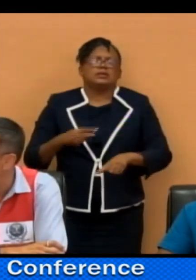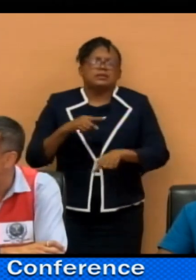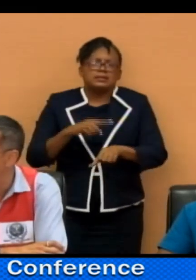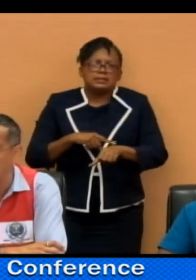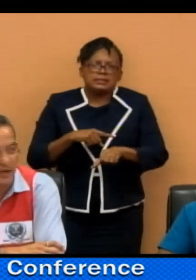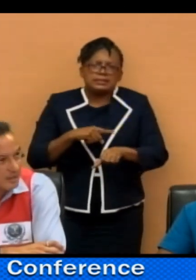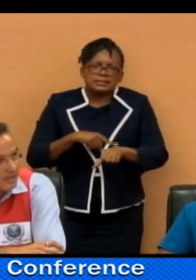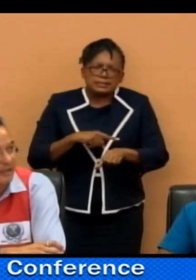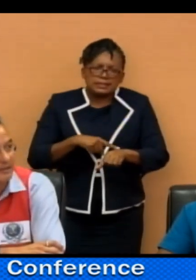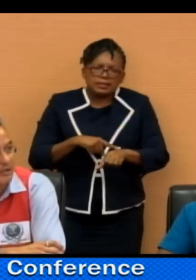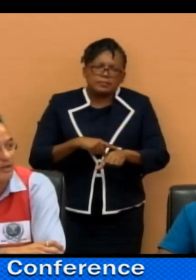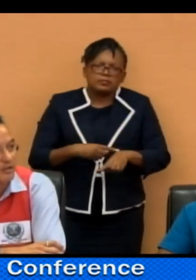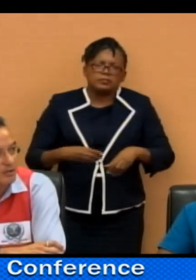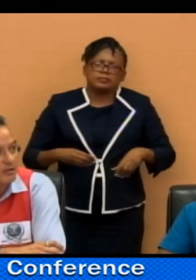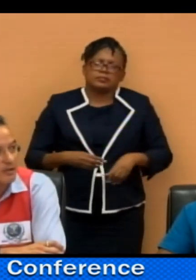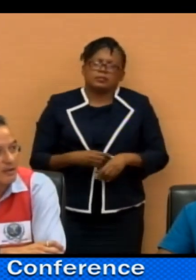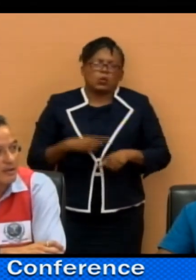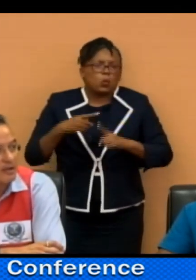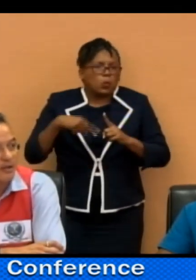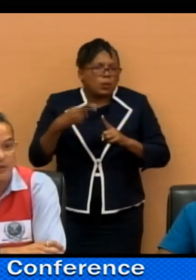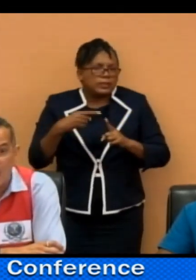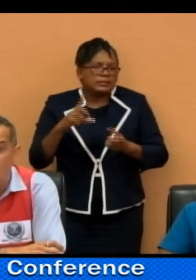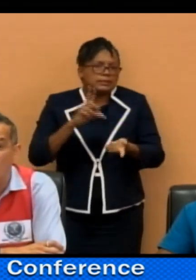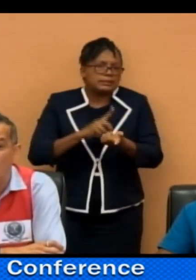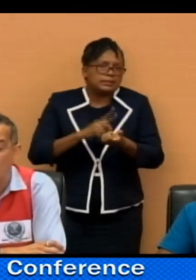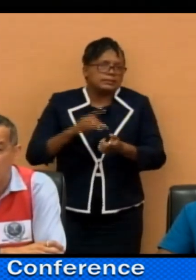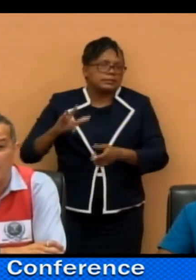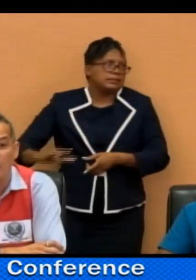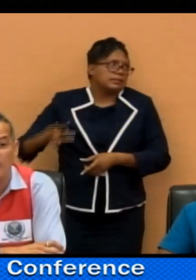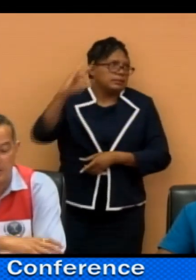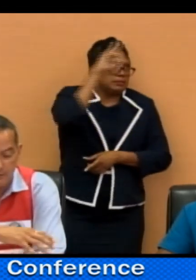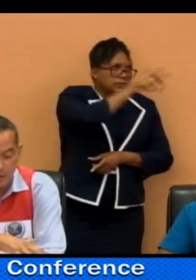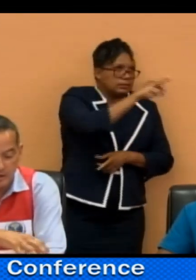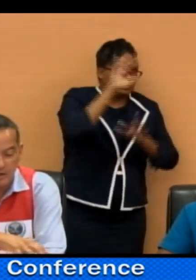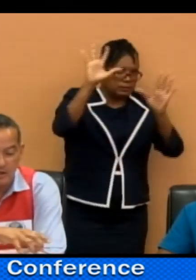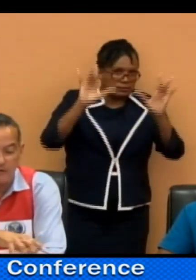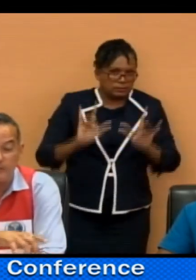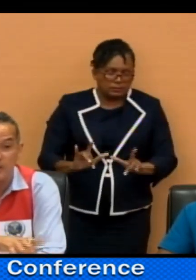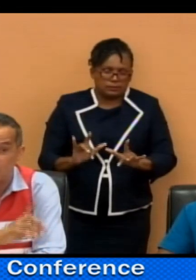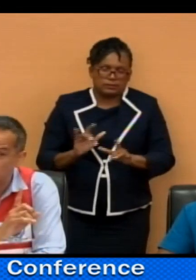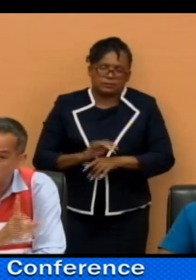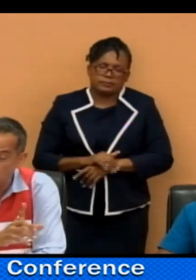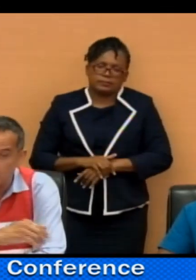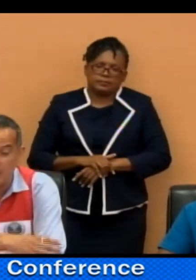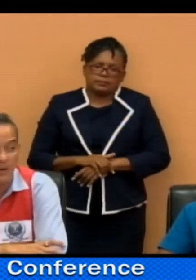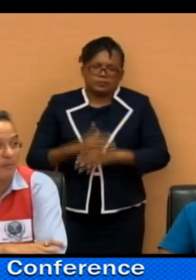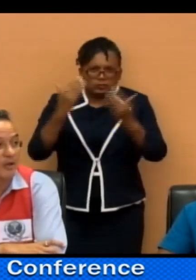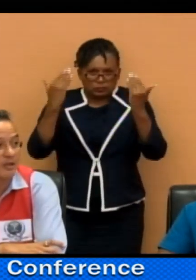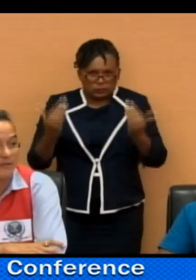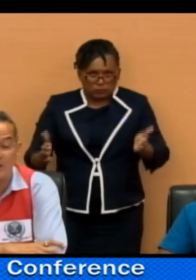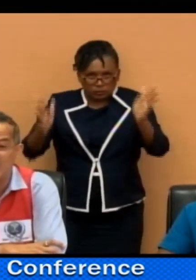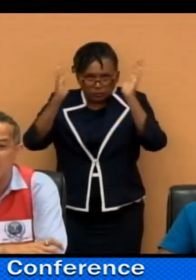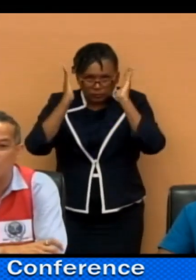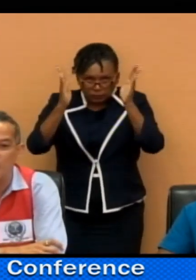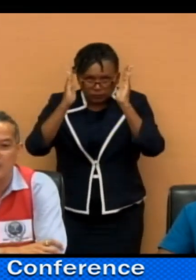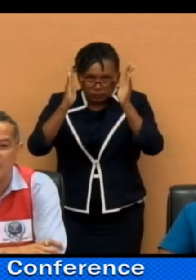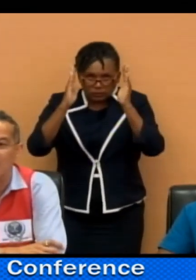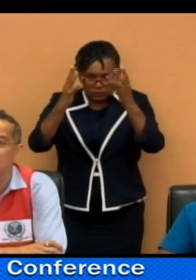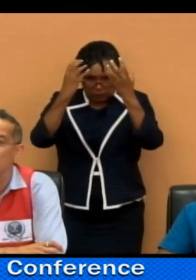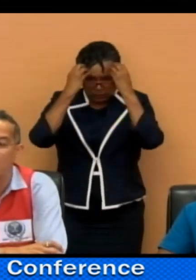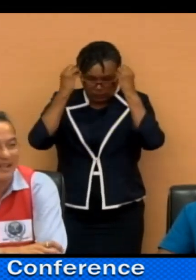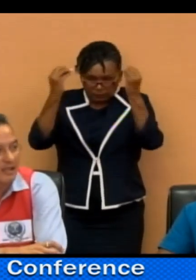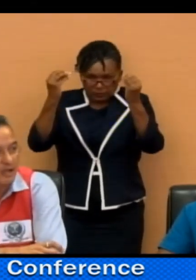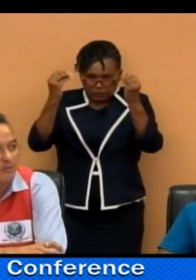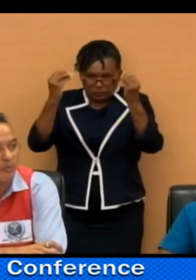when they were sent, what day, etc. and so. Now we are going to be focusing on information of if any of them are positive to tell you